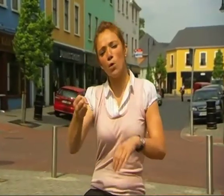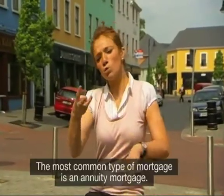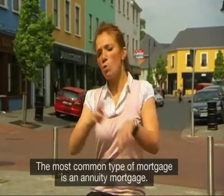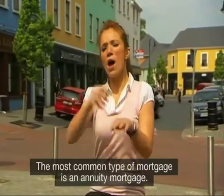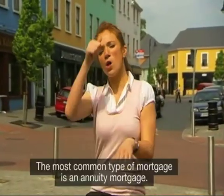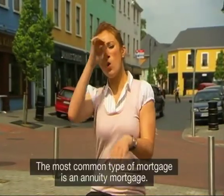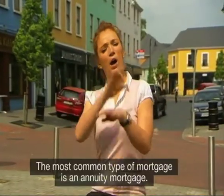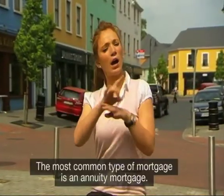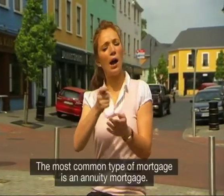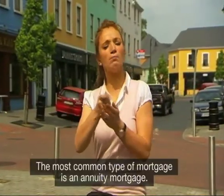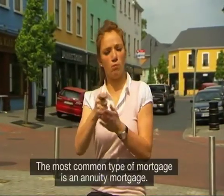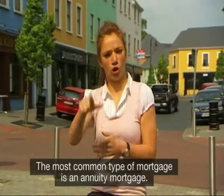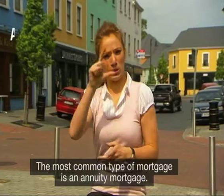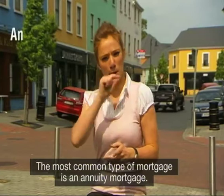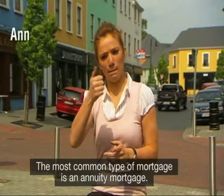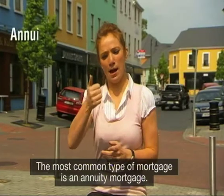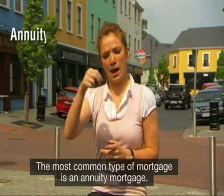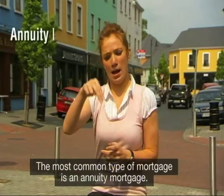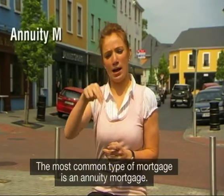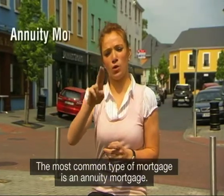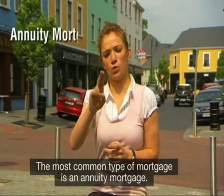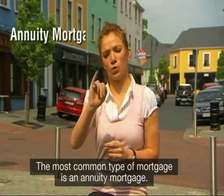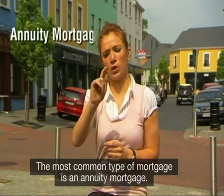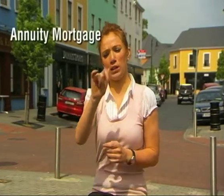The most common type of mortgage is an annuity mortgage.